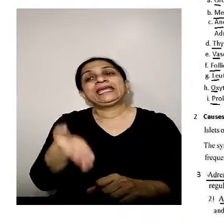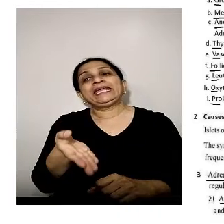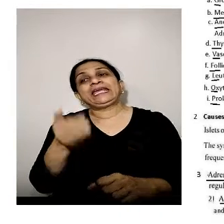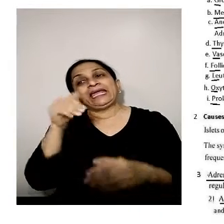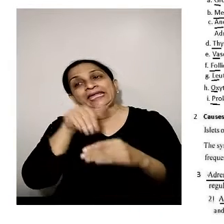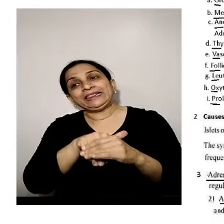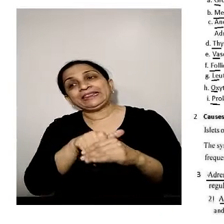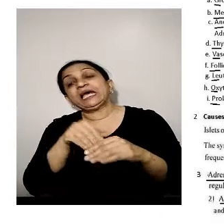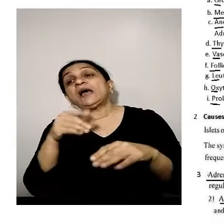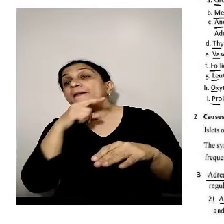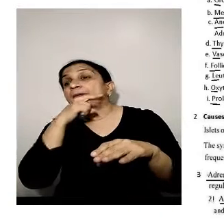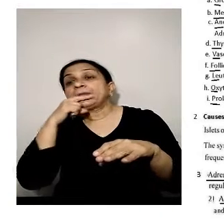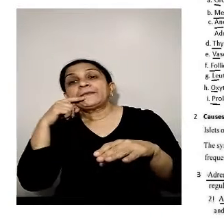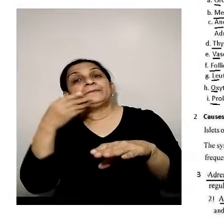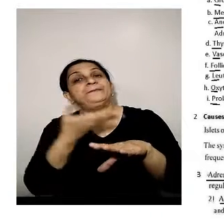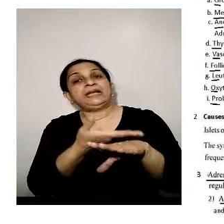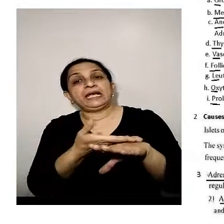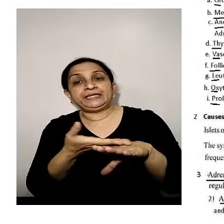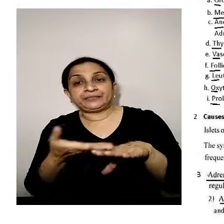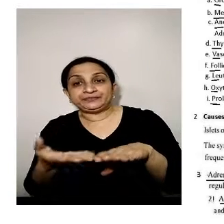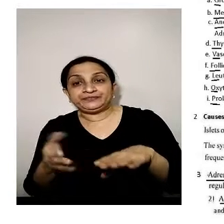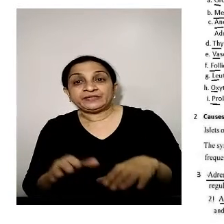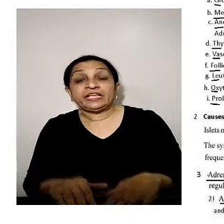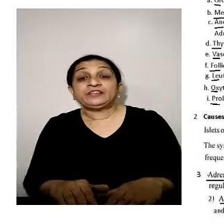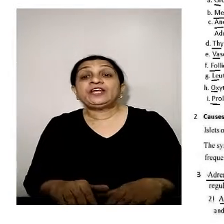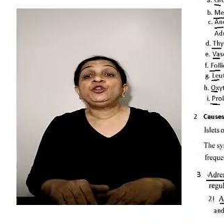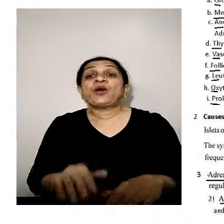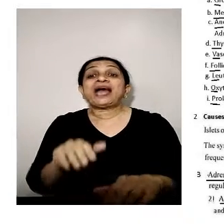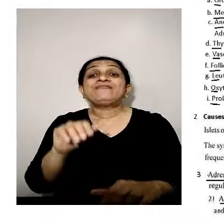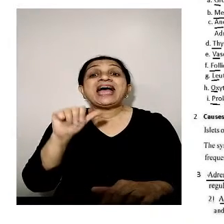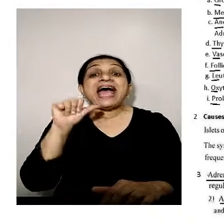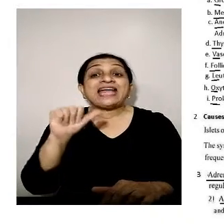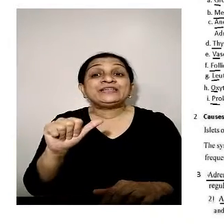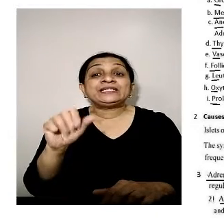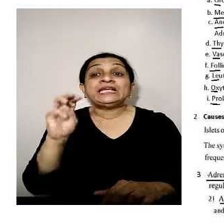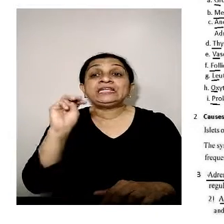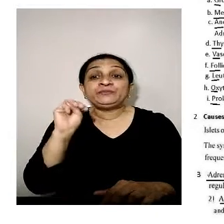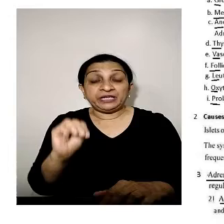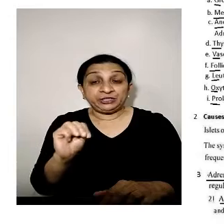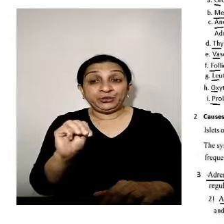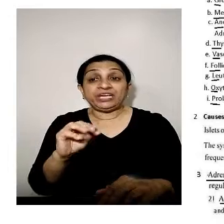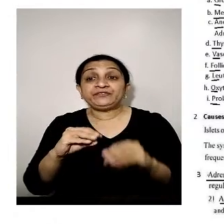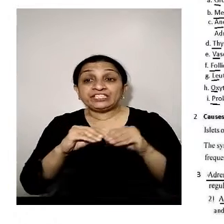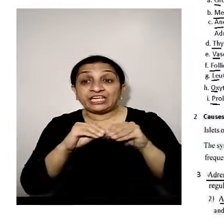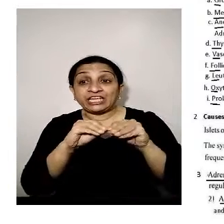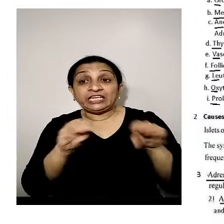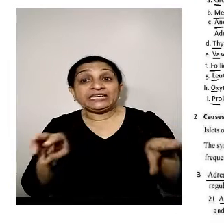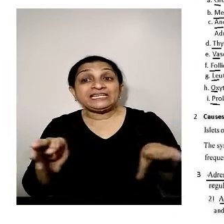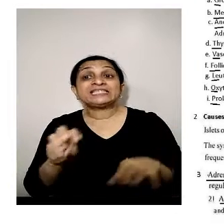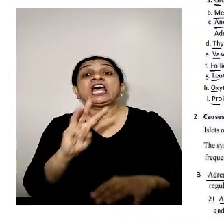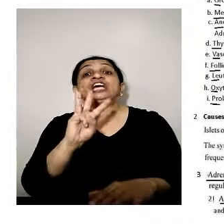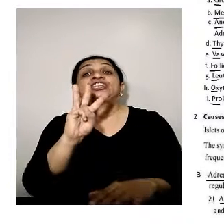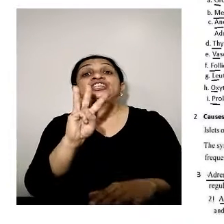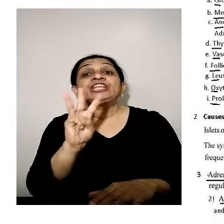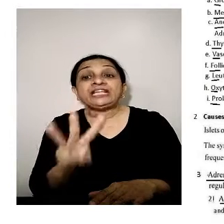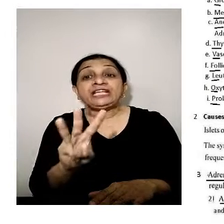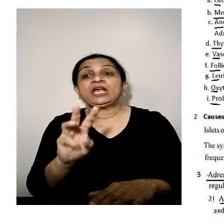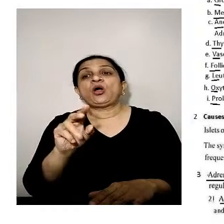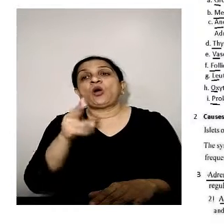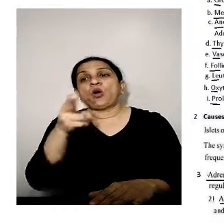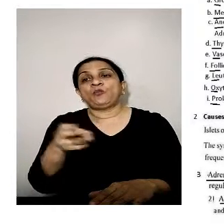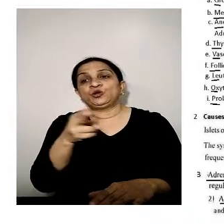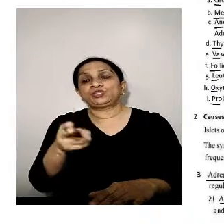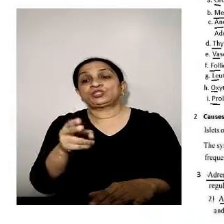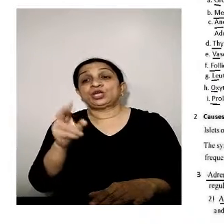salts in the blood. Then you have adrenal medulla, which secretes